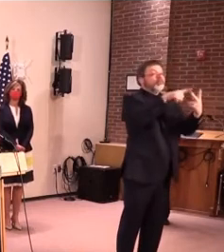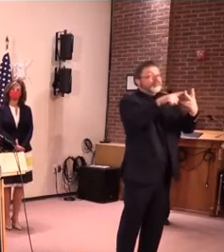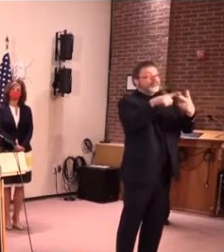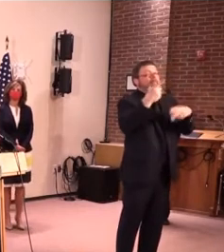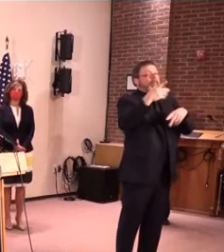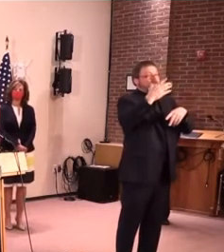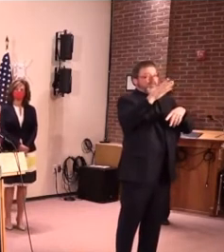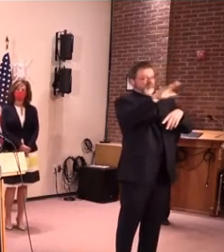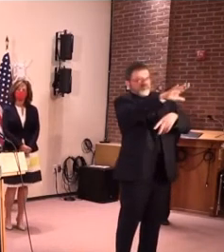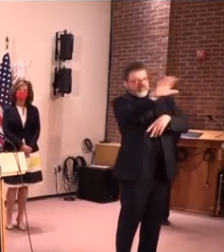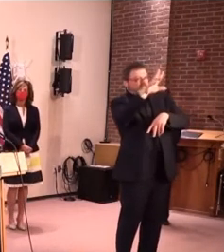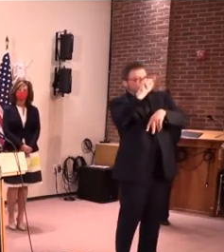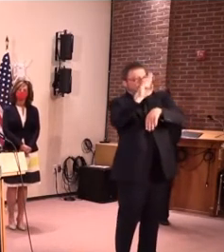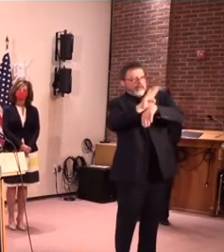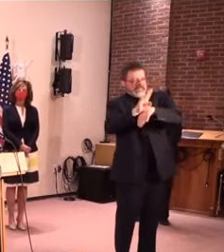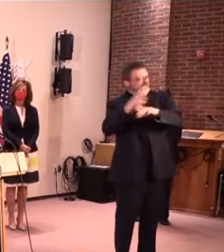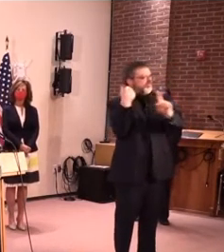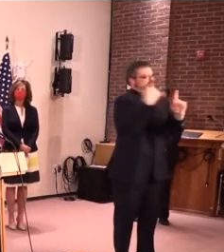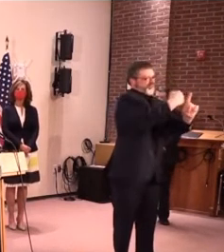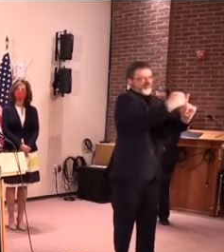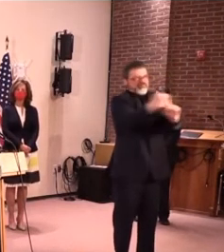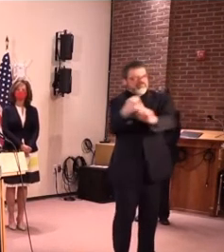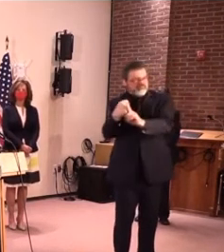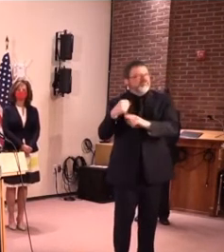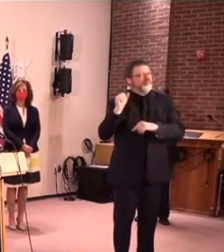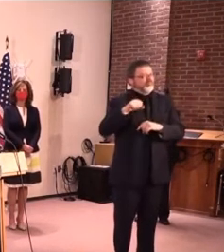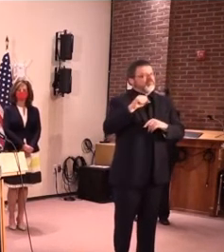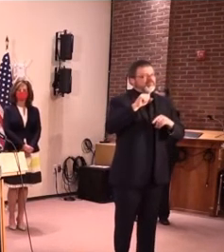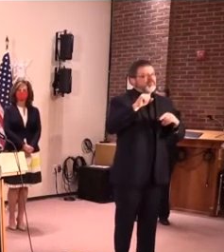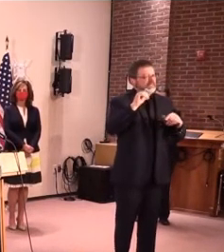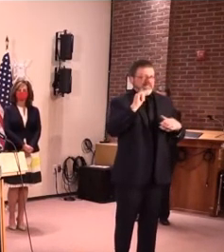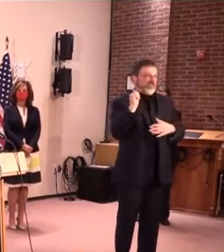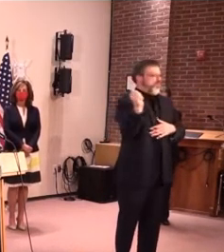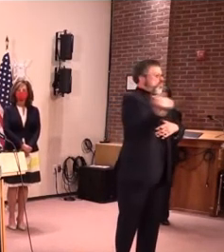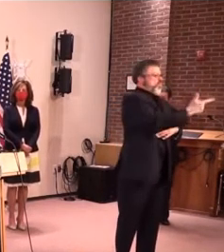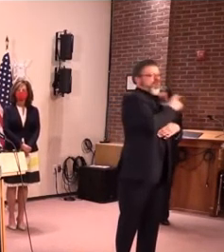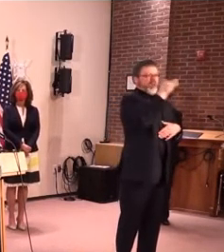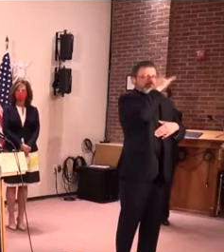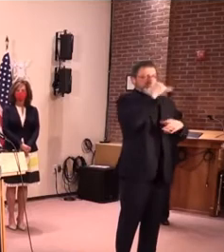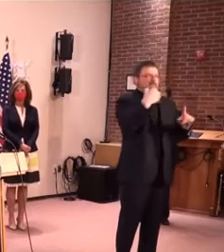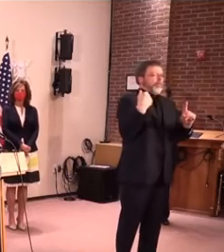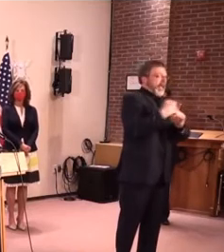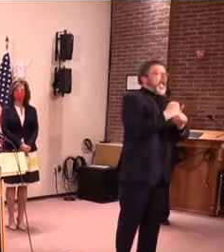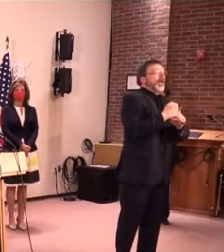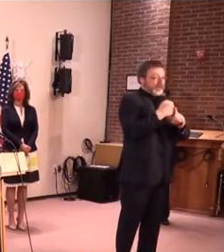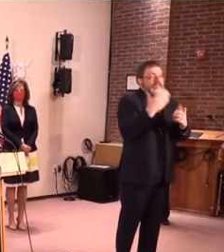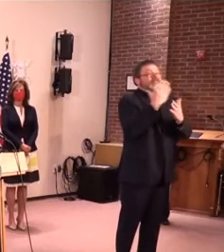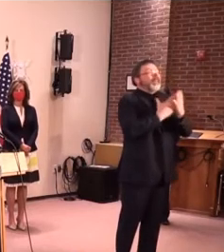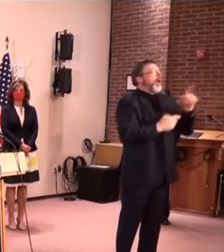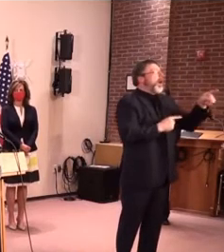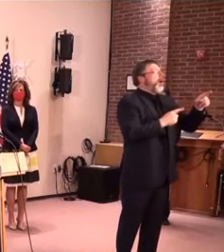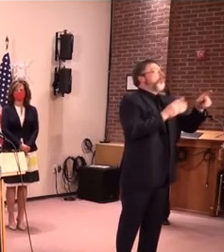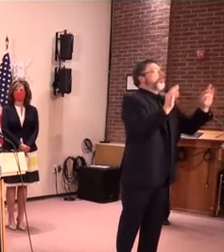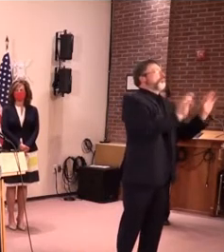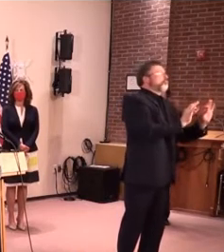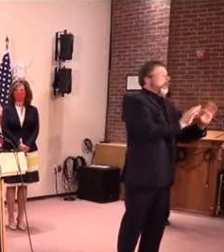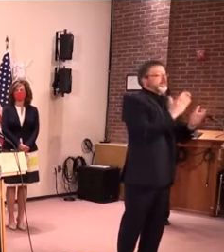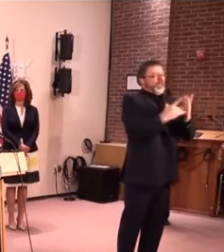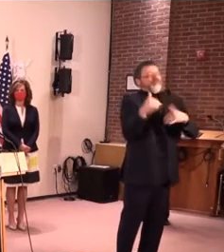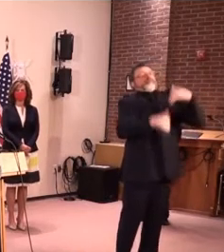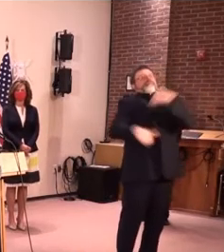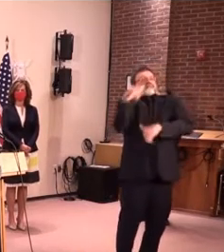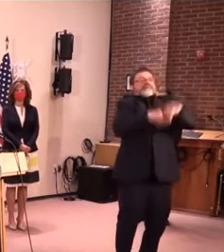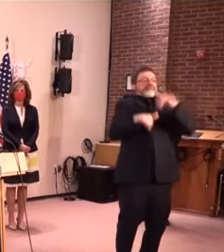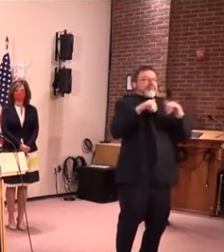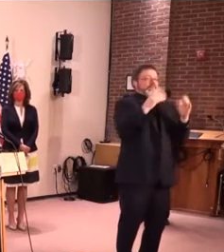been affected on some level. Obviously, some are more affected and will continue to be more affected